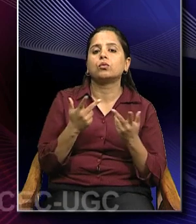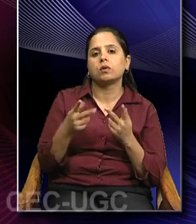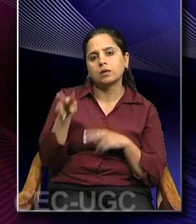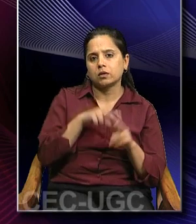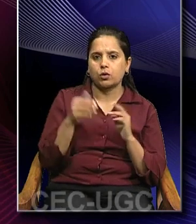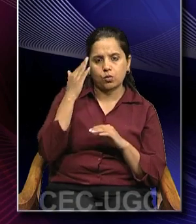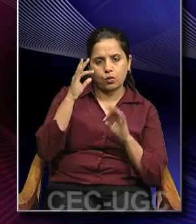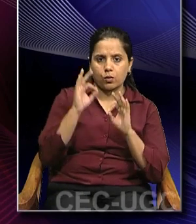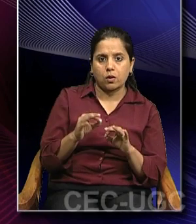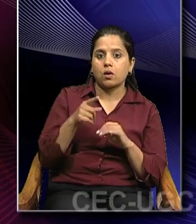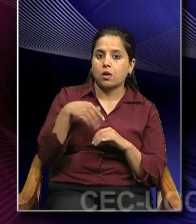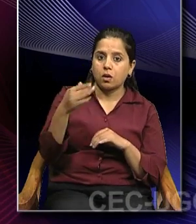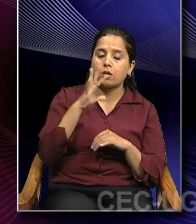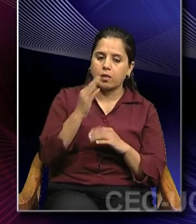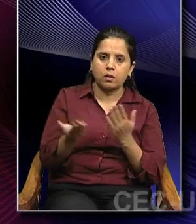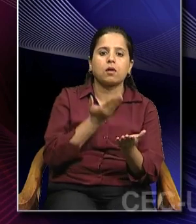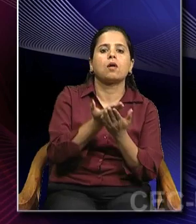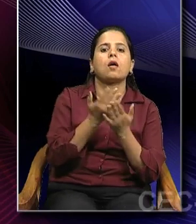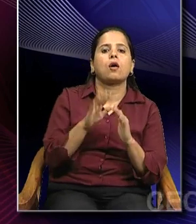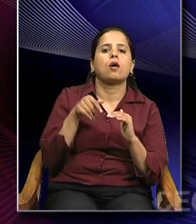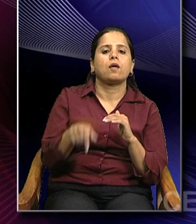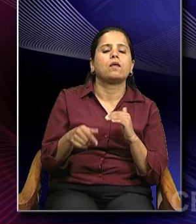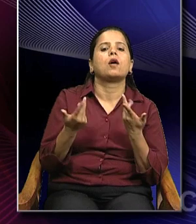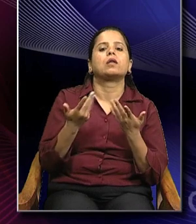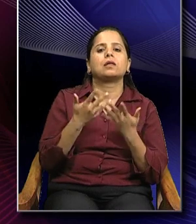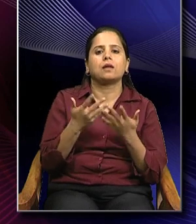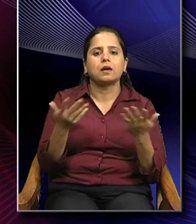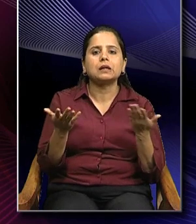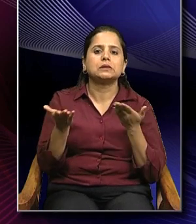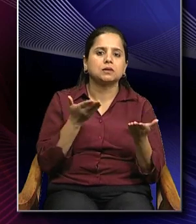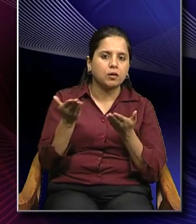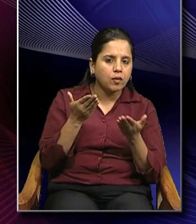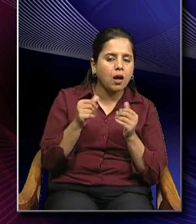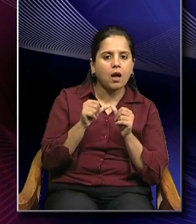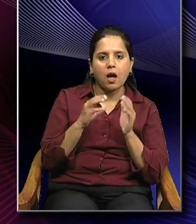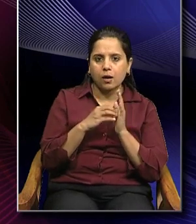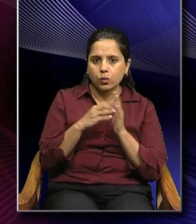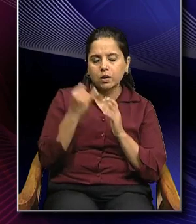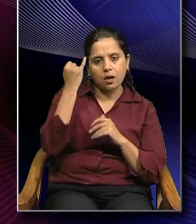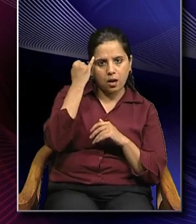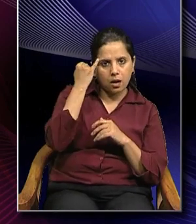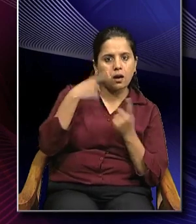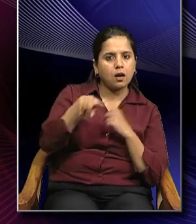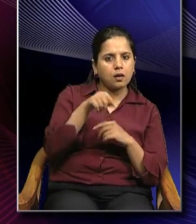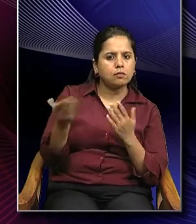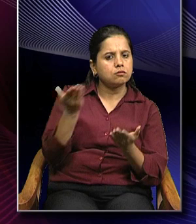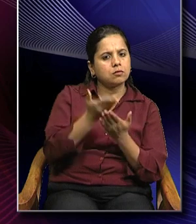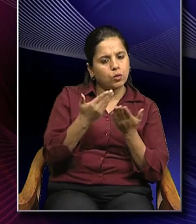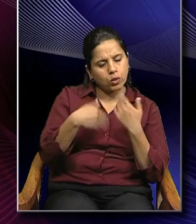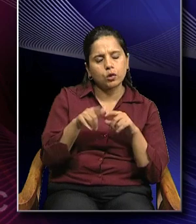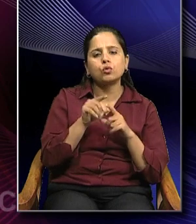and accordingly they are going to offer you the products or services, the advertisements or ideas, they would come in front of